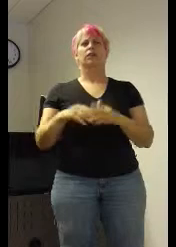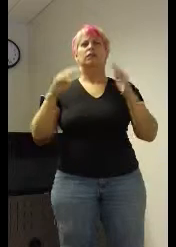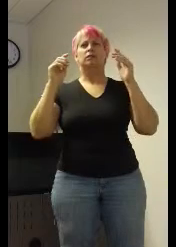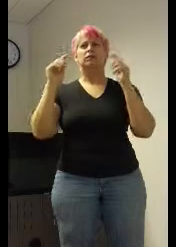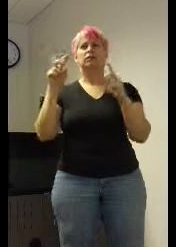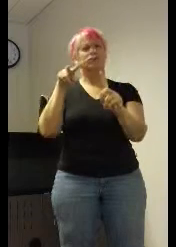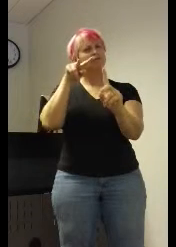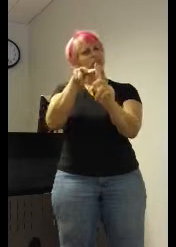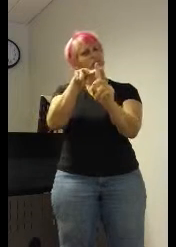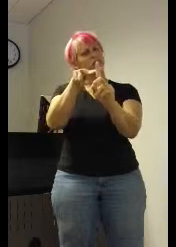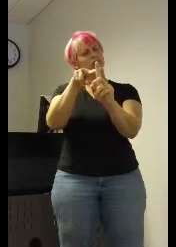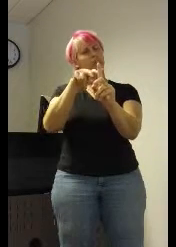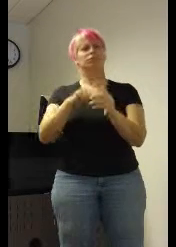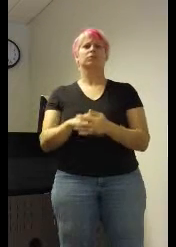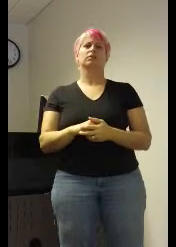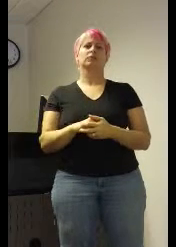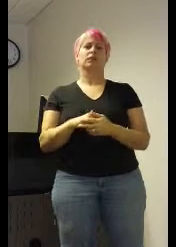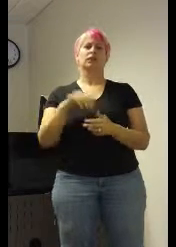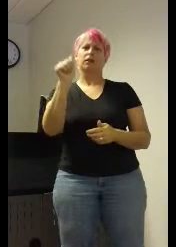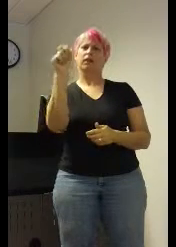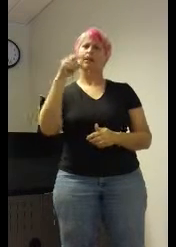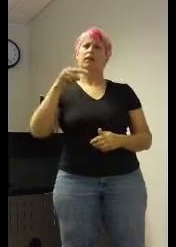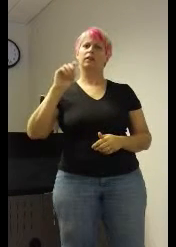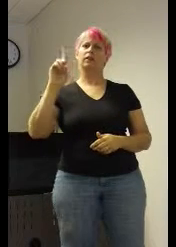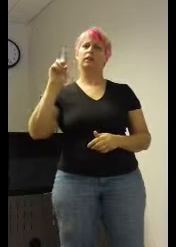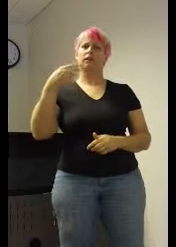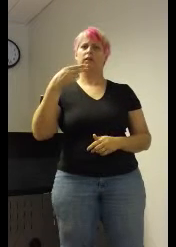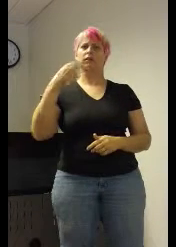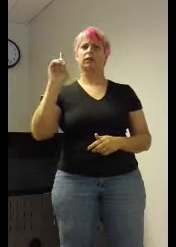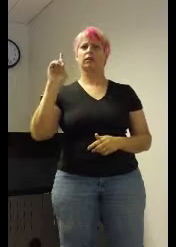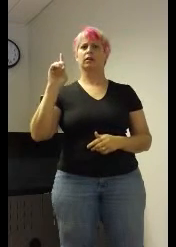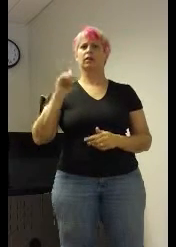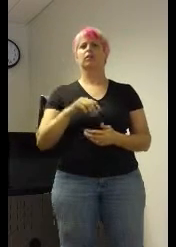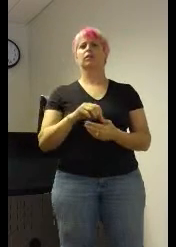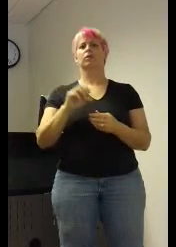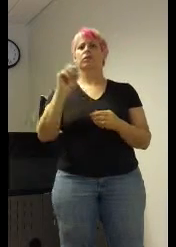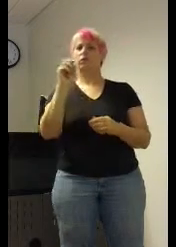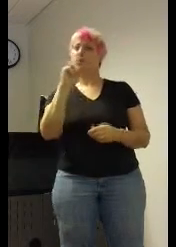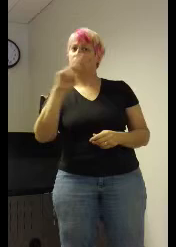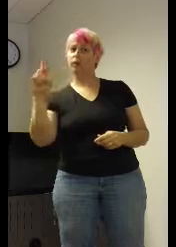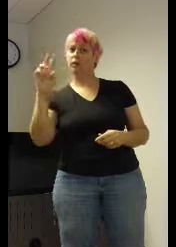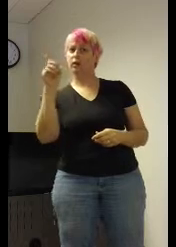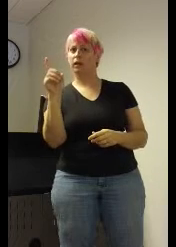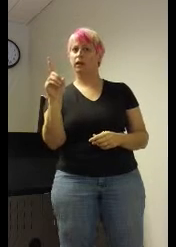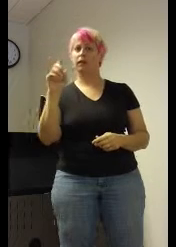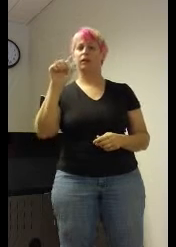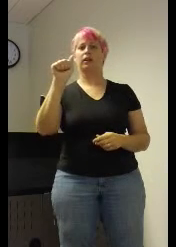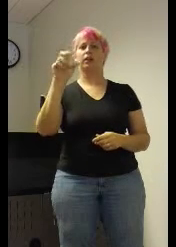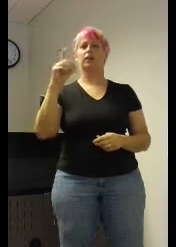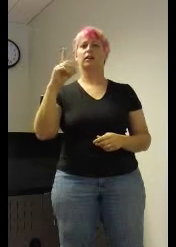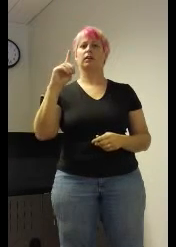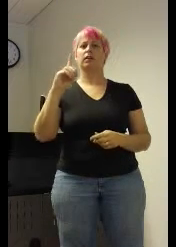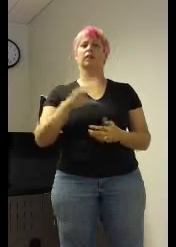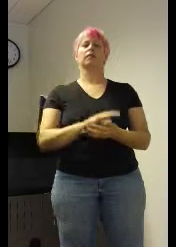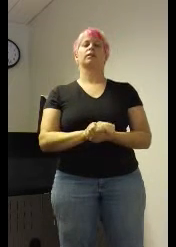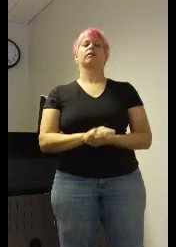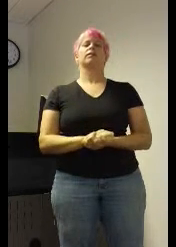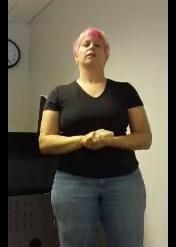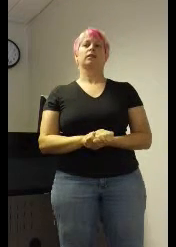ADD, ADHD. Hopefully, it'll give you, you'll come away with this with another perspective,